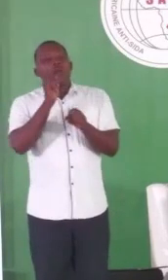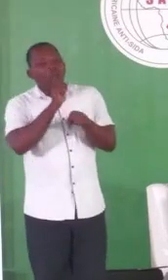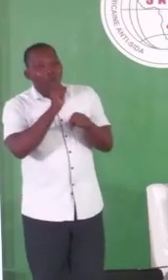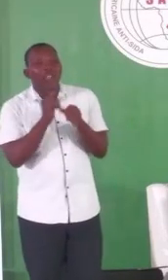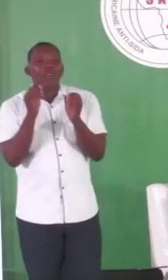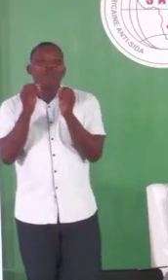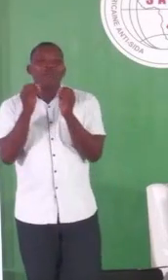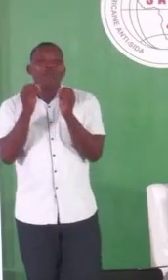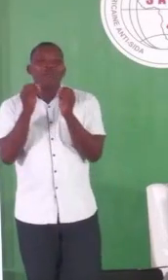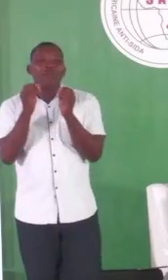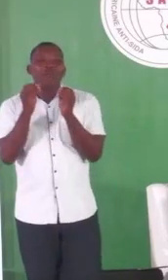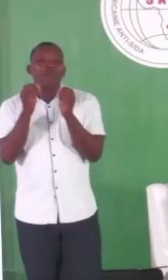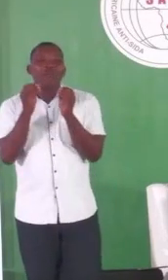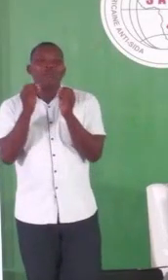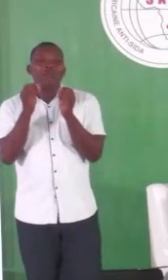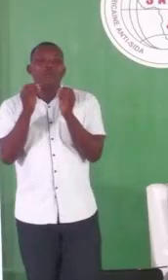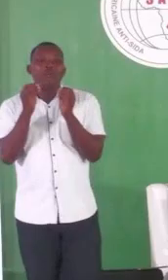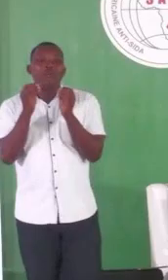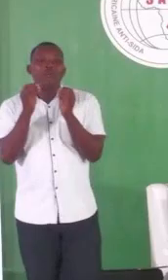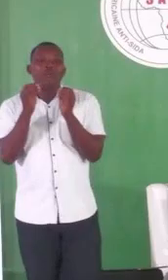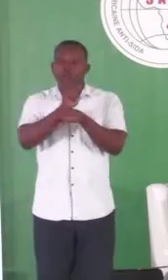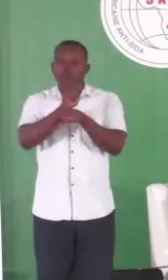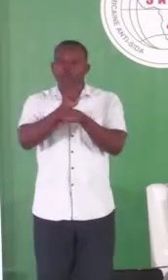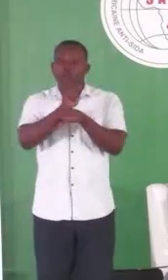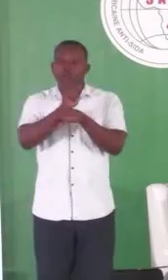resolve does not change. Thank you very much.